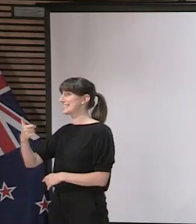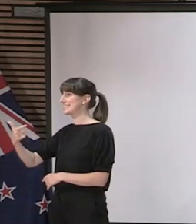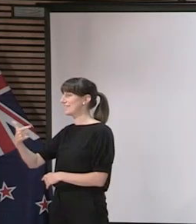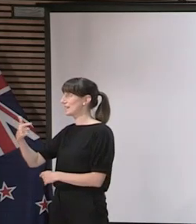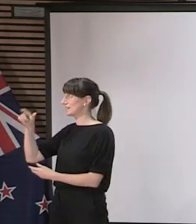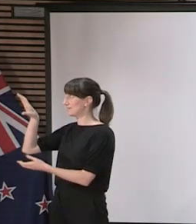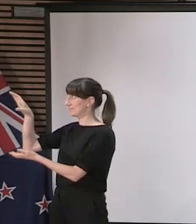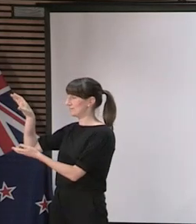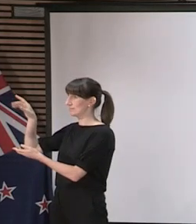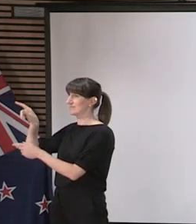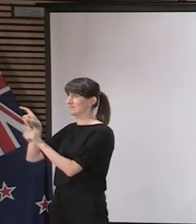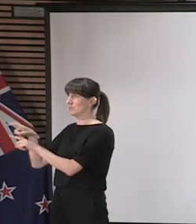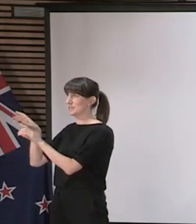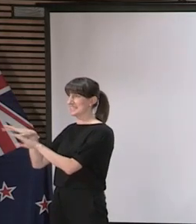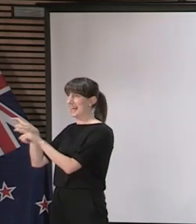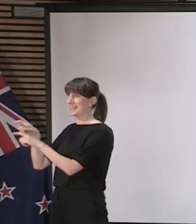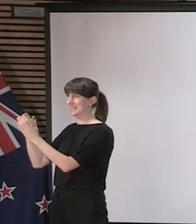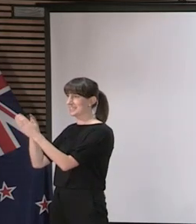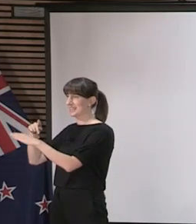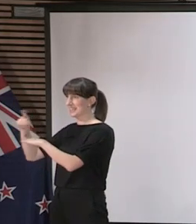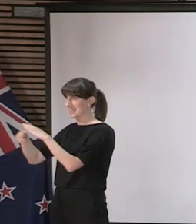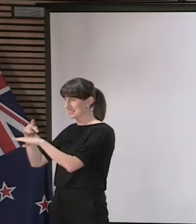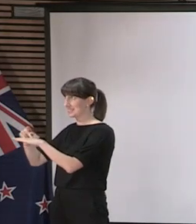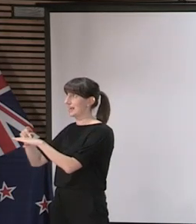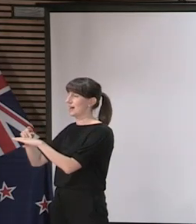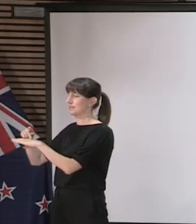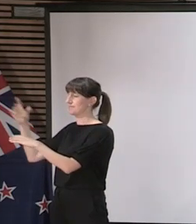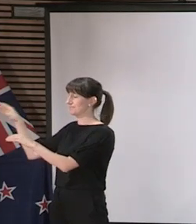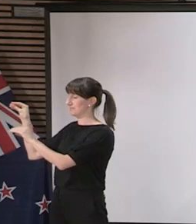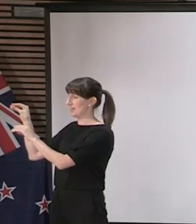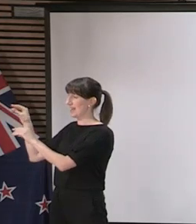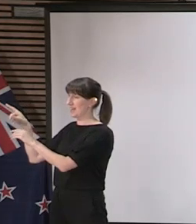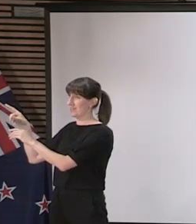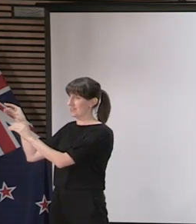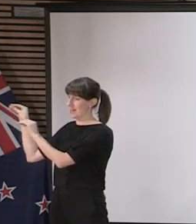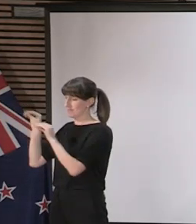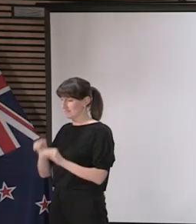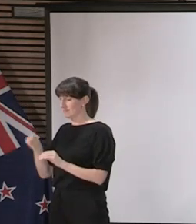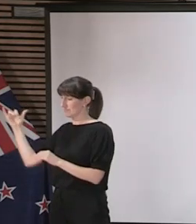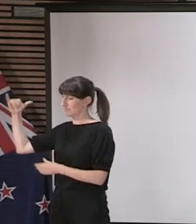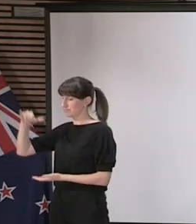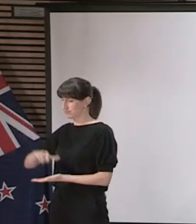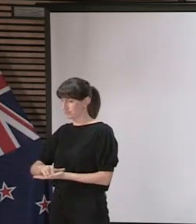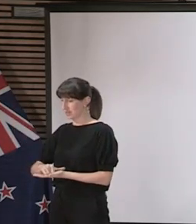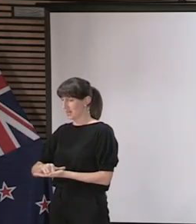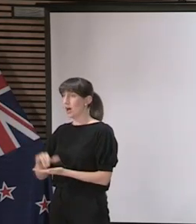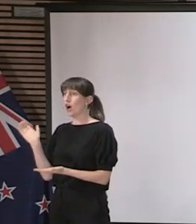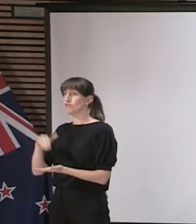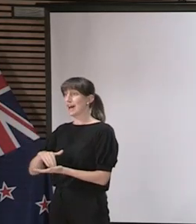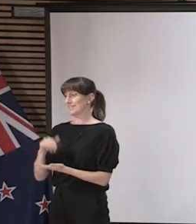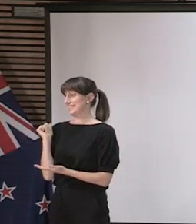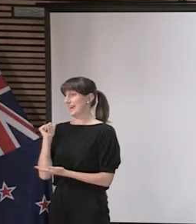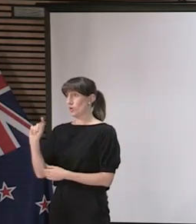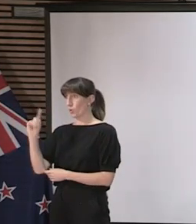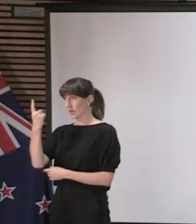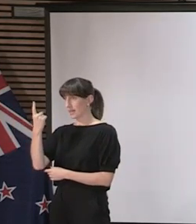and permanent residents and 37 third country nationals with valid visas landed in Auckland yesterday and returned to Manila